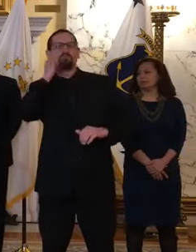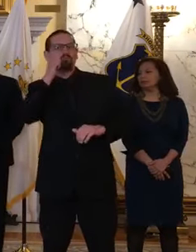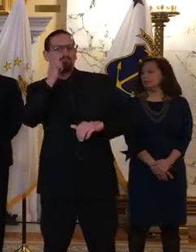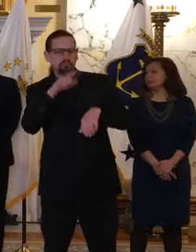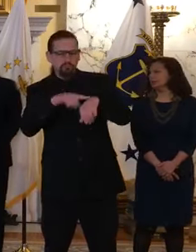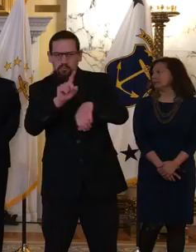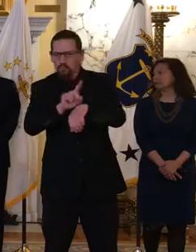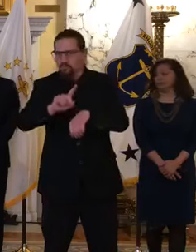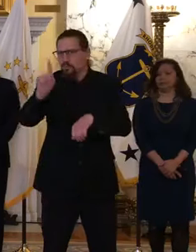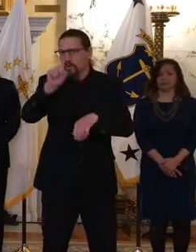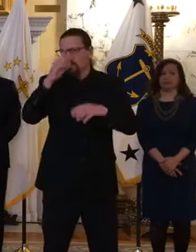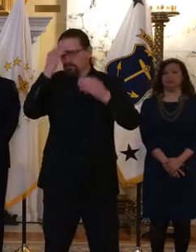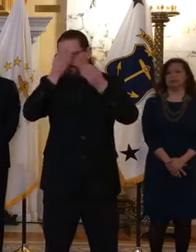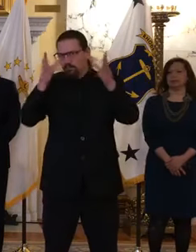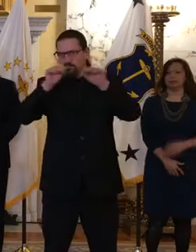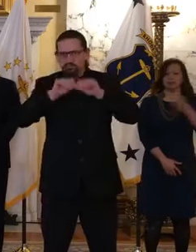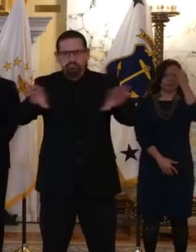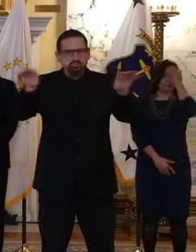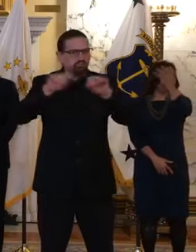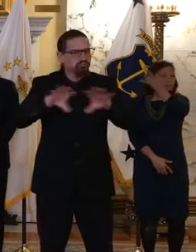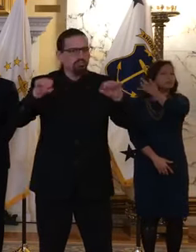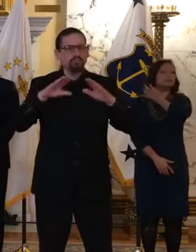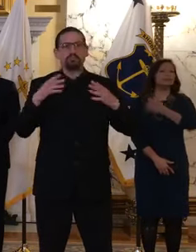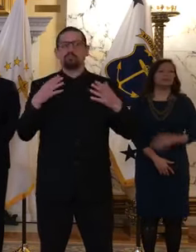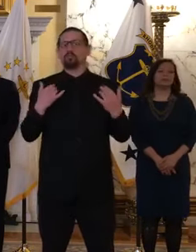begin together a new week here in Rhode Island.